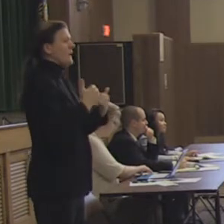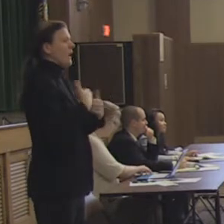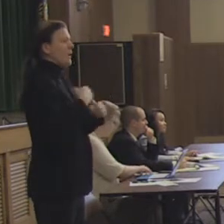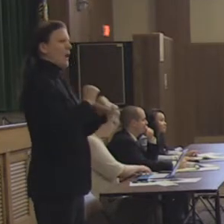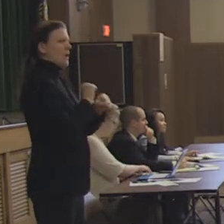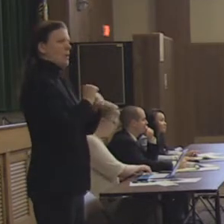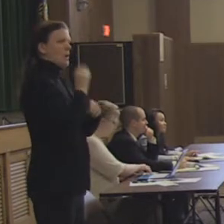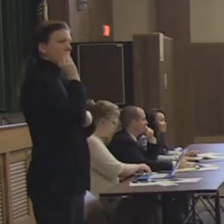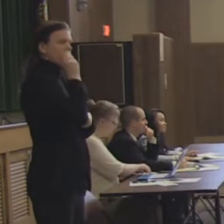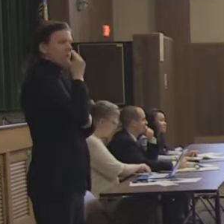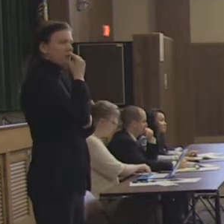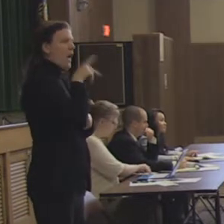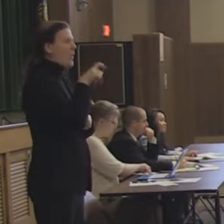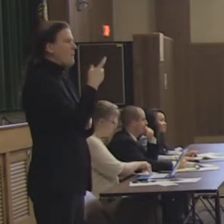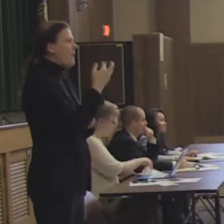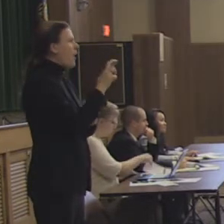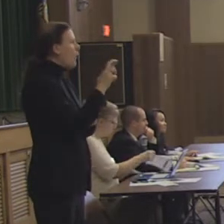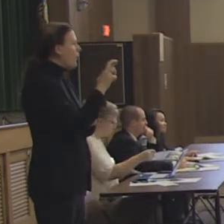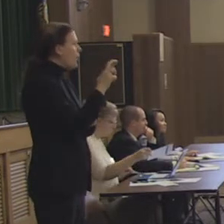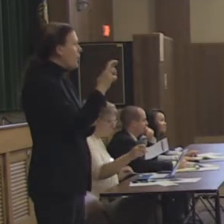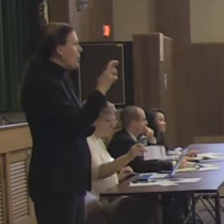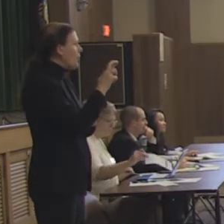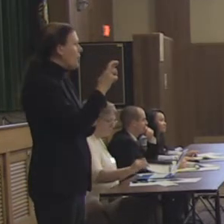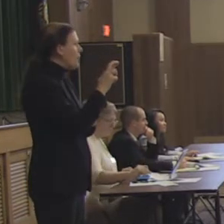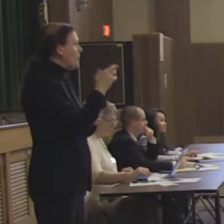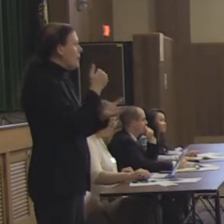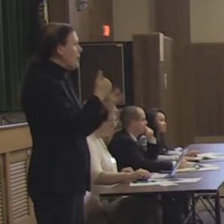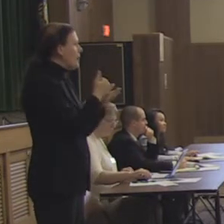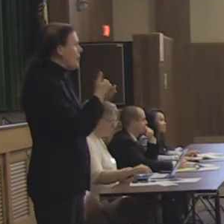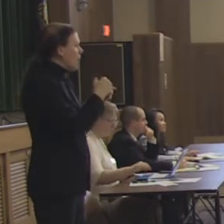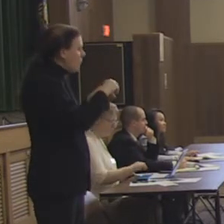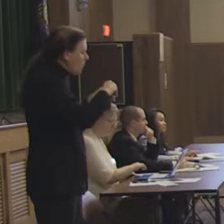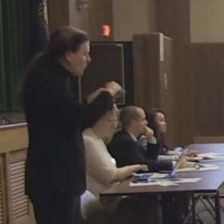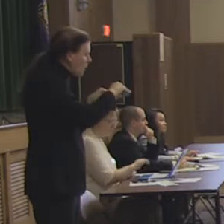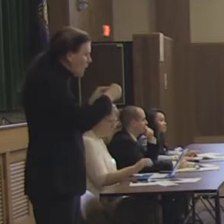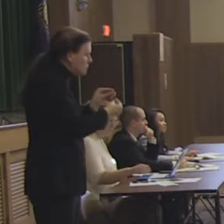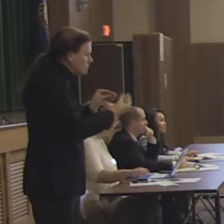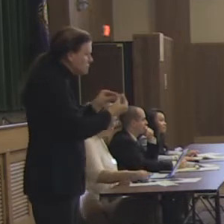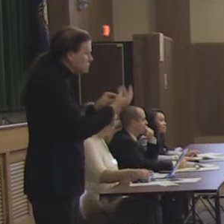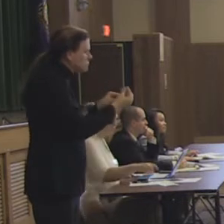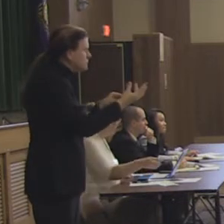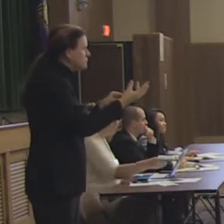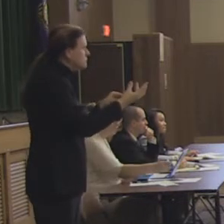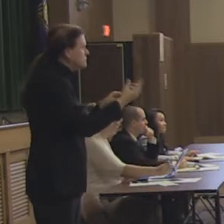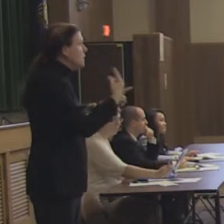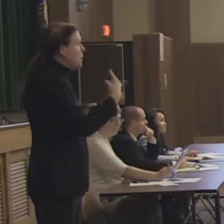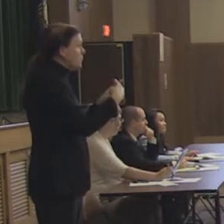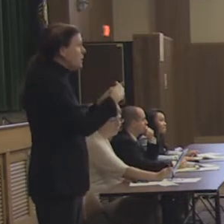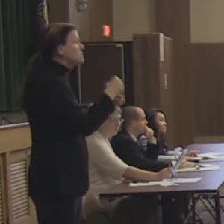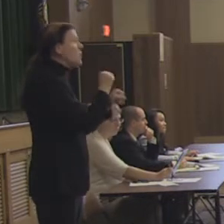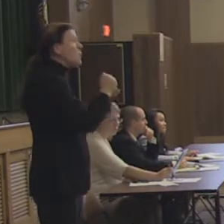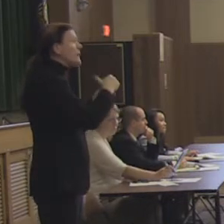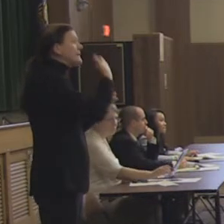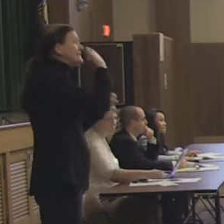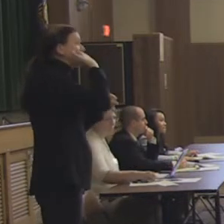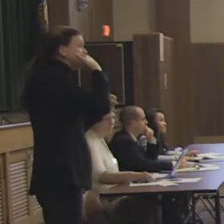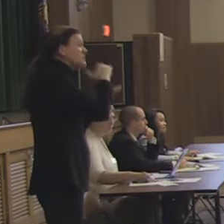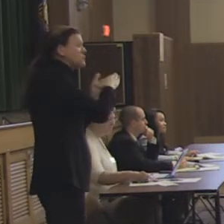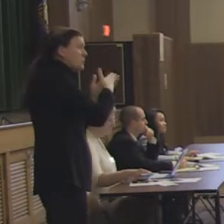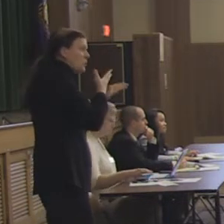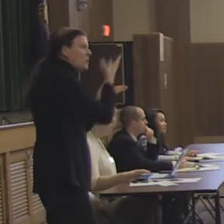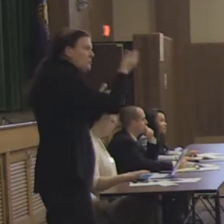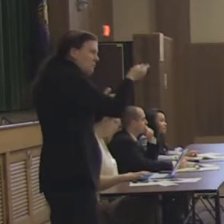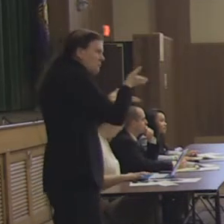power, and I do my herbs to help alternatives for addiction. So I've been doing